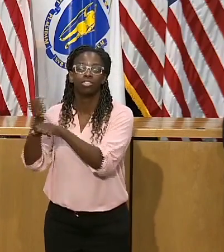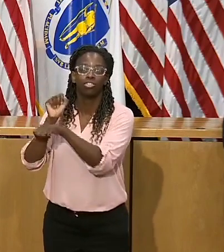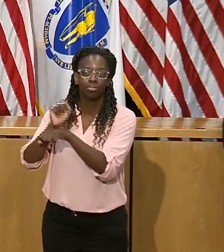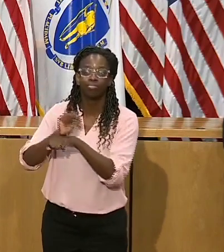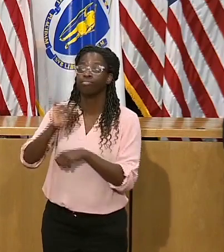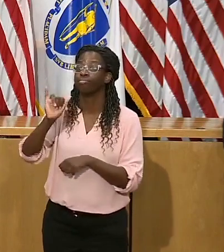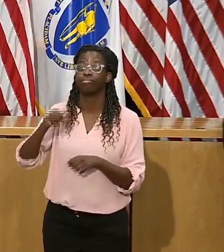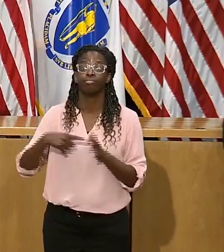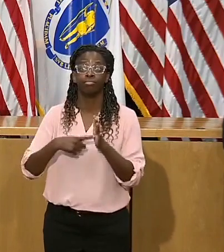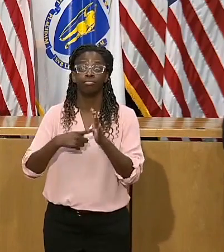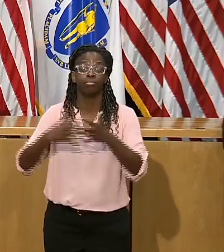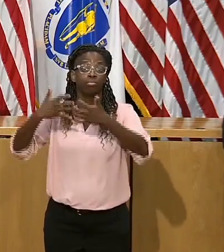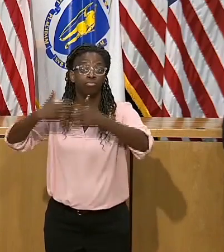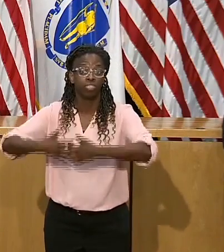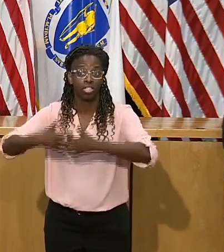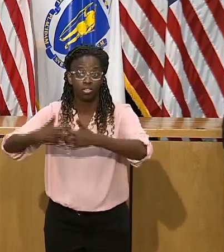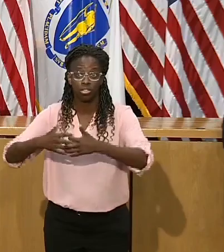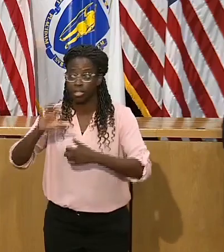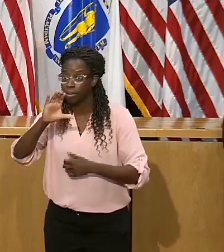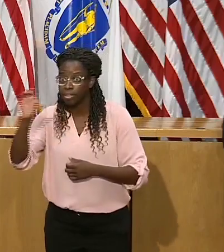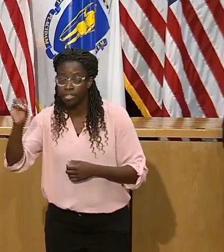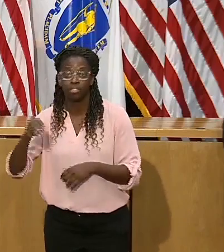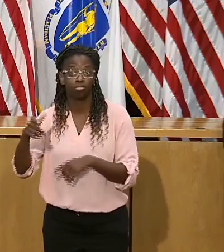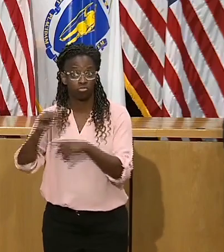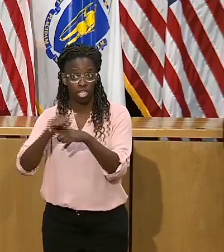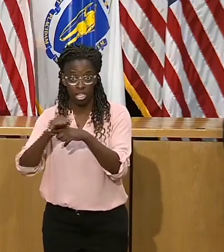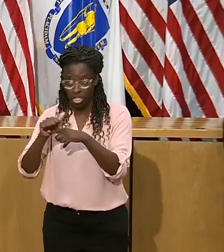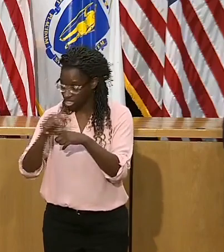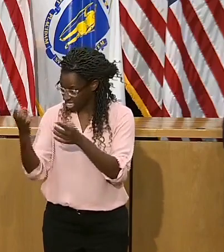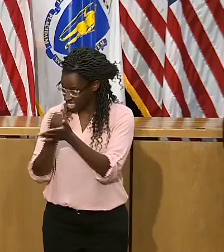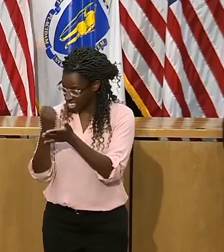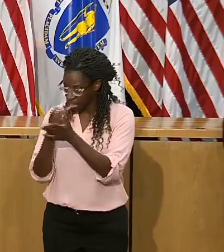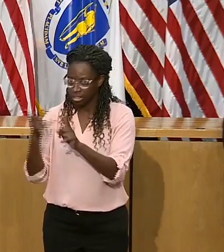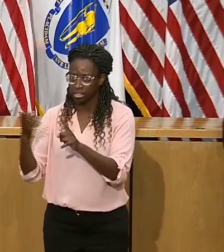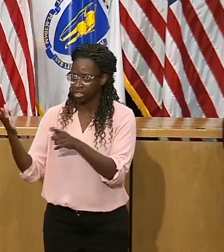also a focus and will continue to help